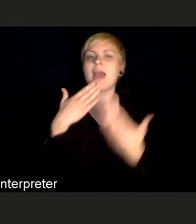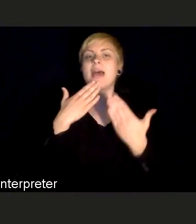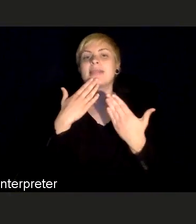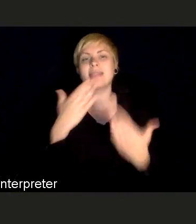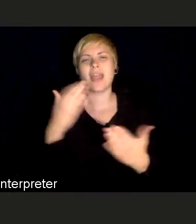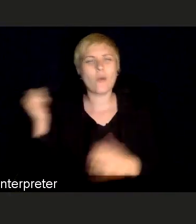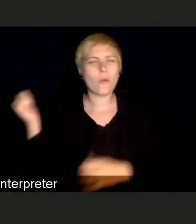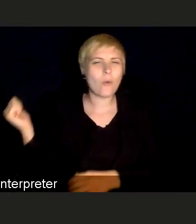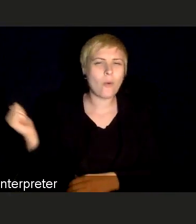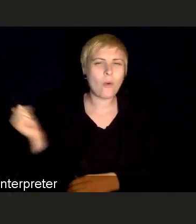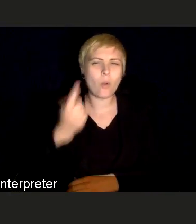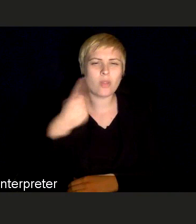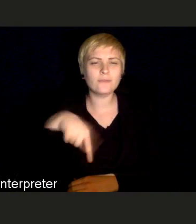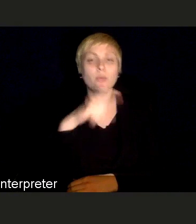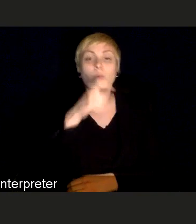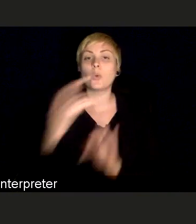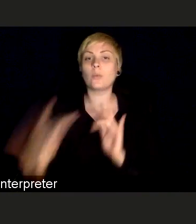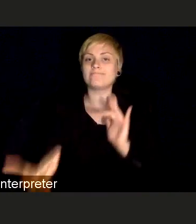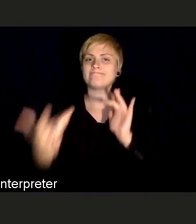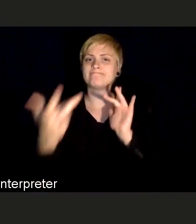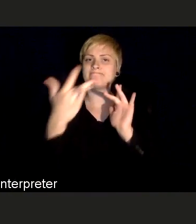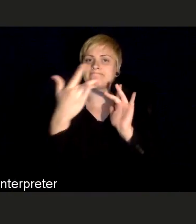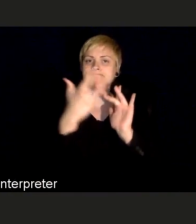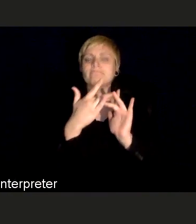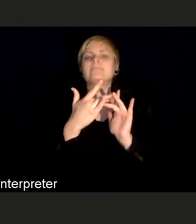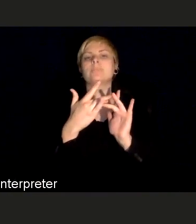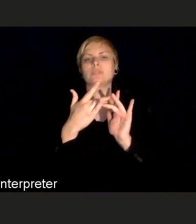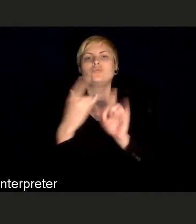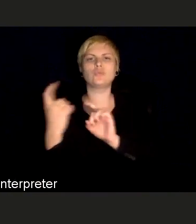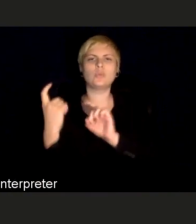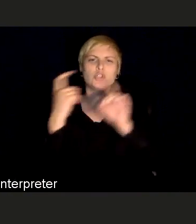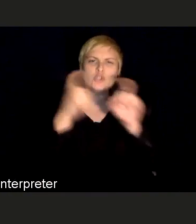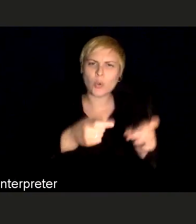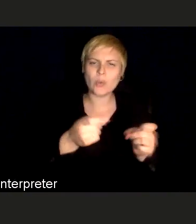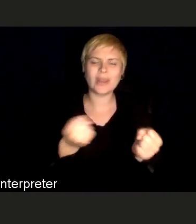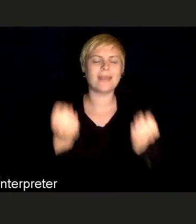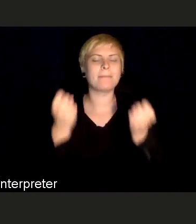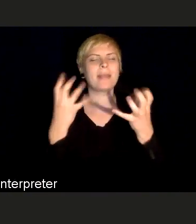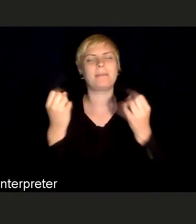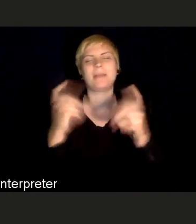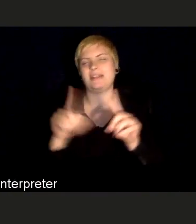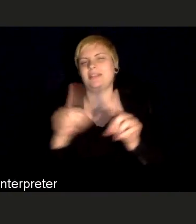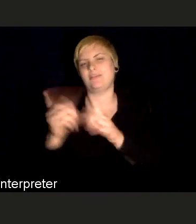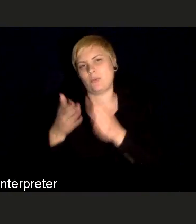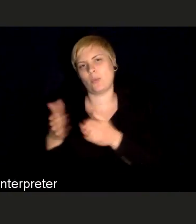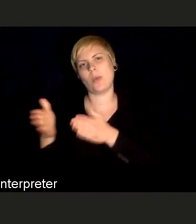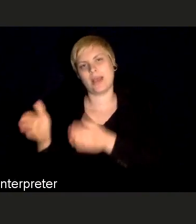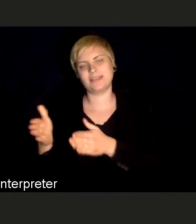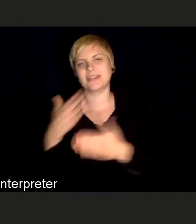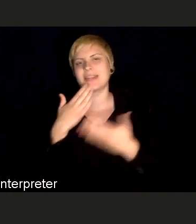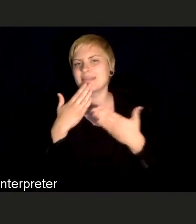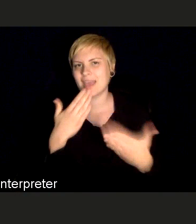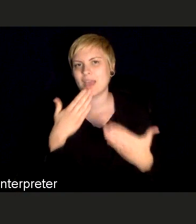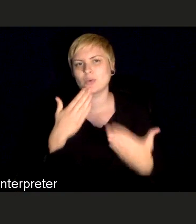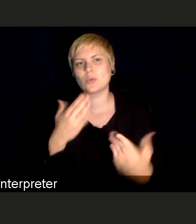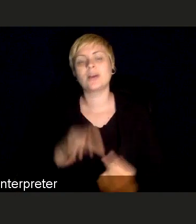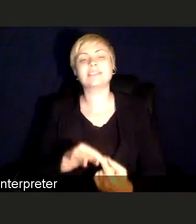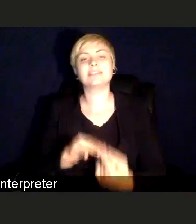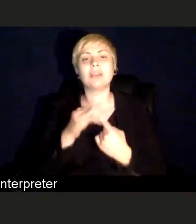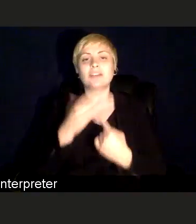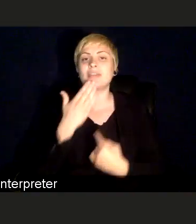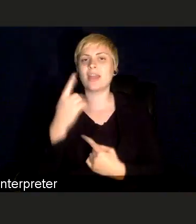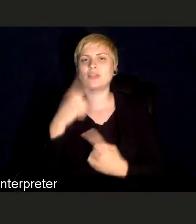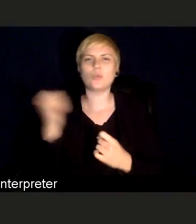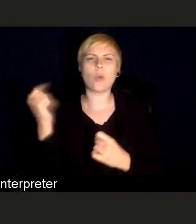of you who have reached out to us to donate in so many ways. A special thanks to all of our strong and